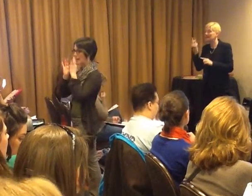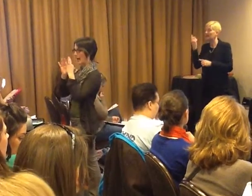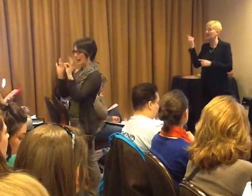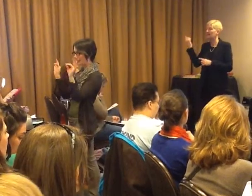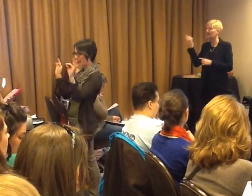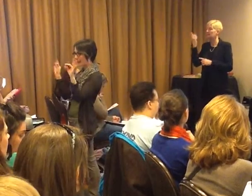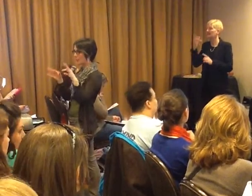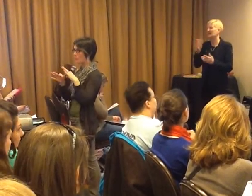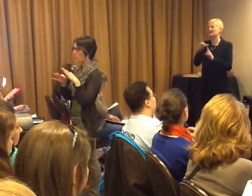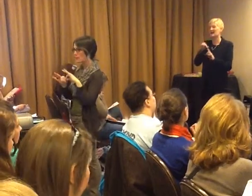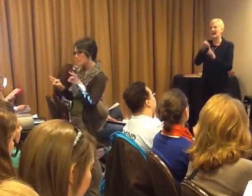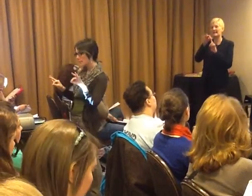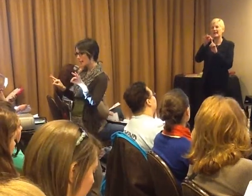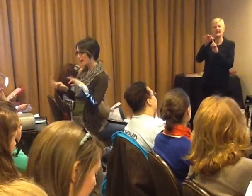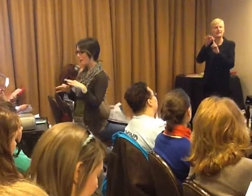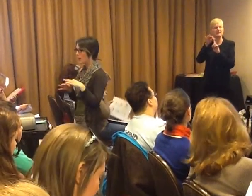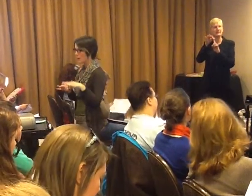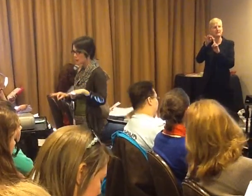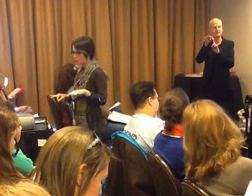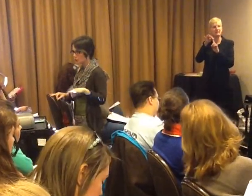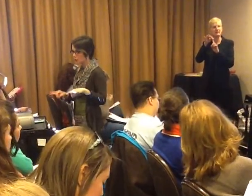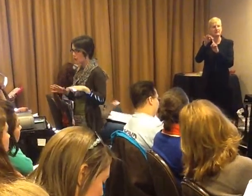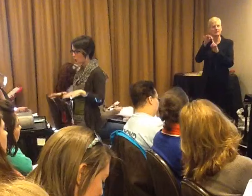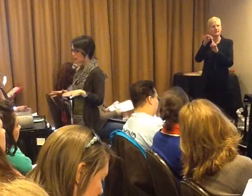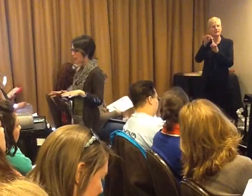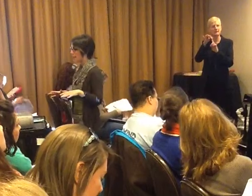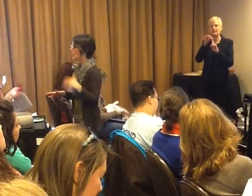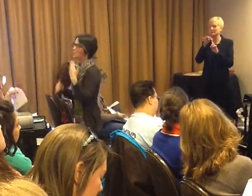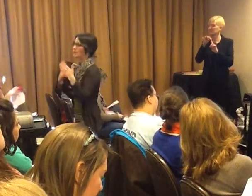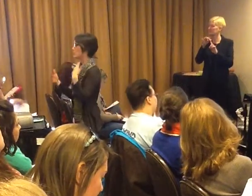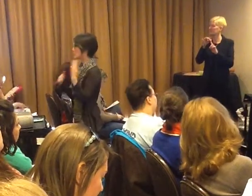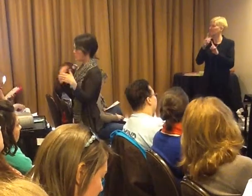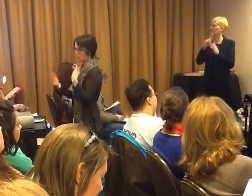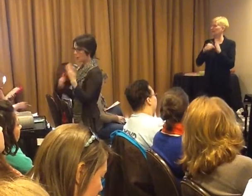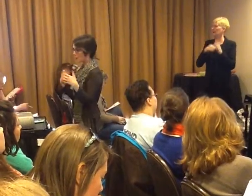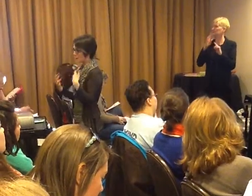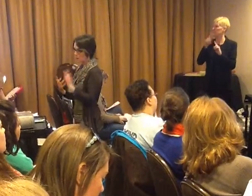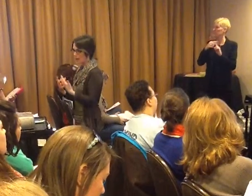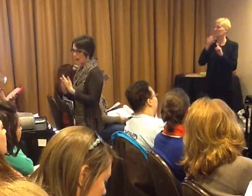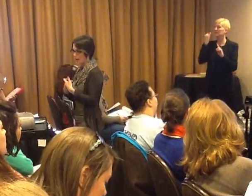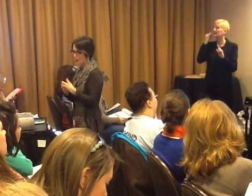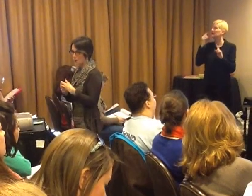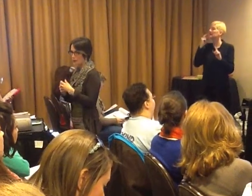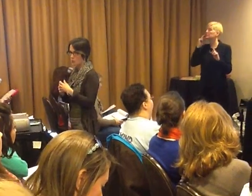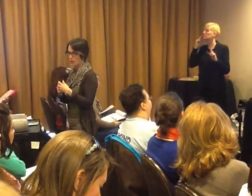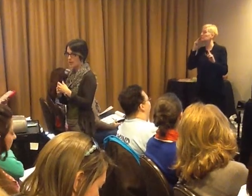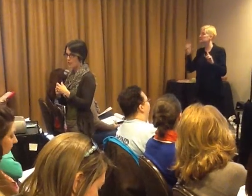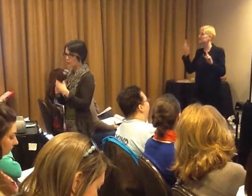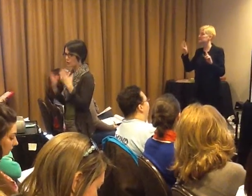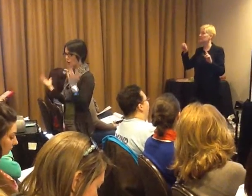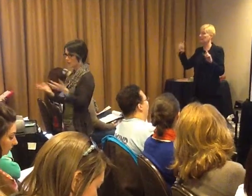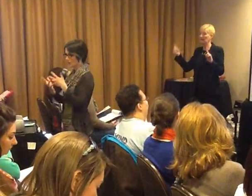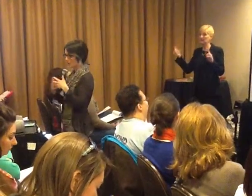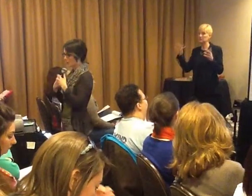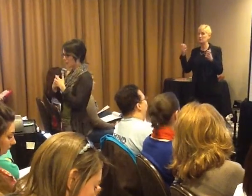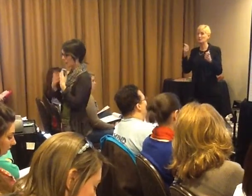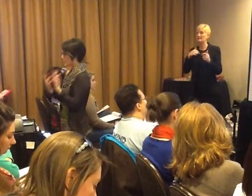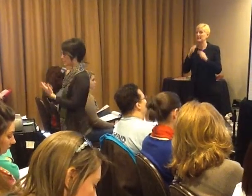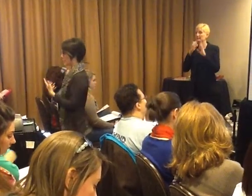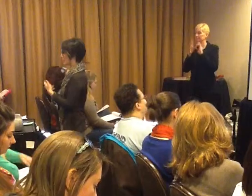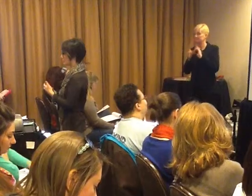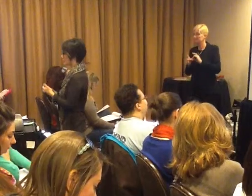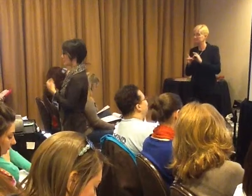kind of highlighted the ones that I wanted to focus on. But if you see another one on there that you want to talk about